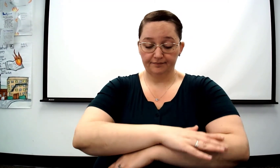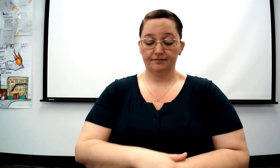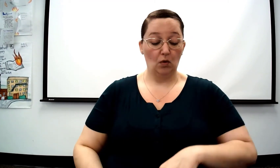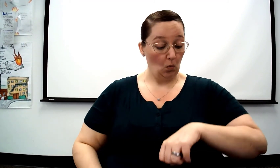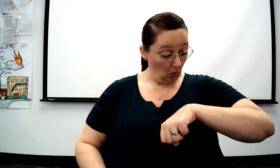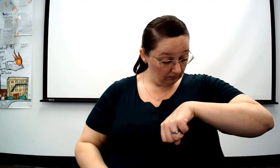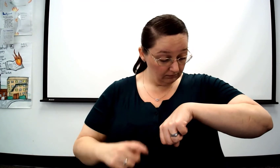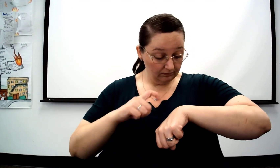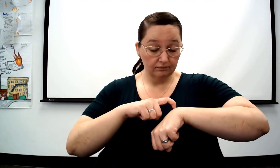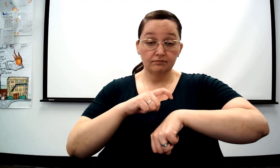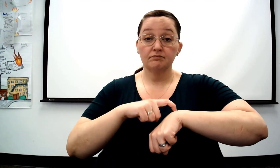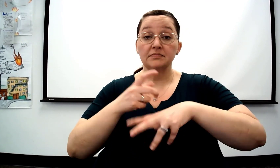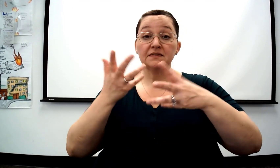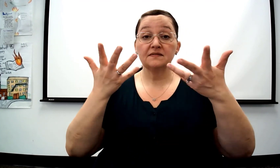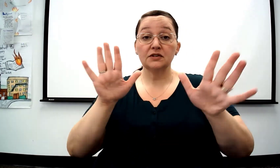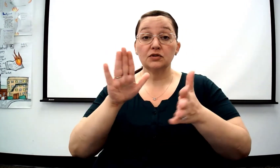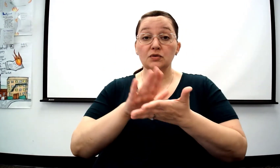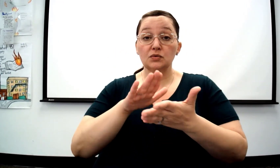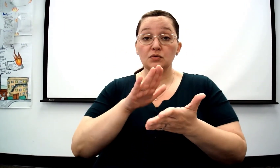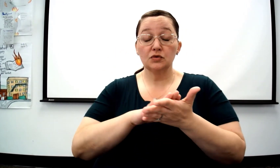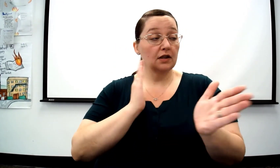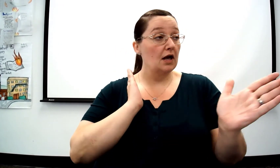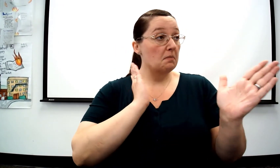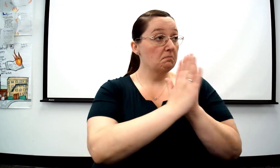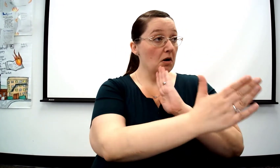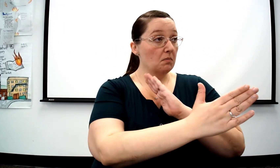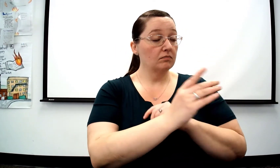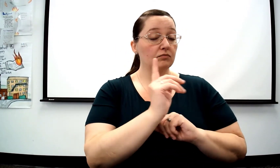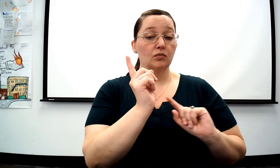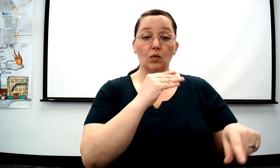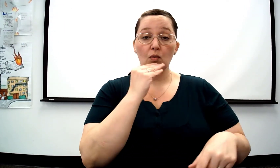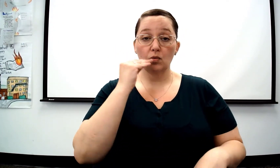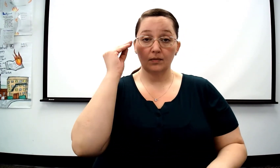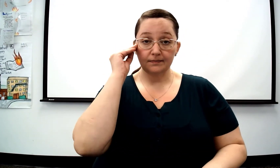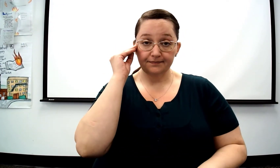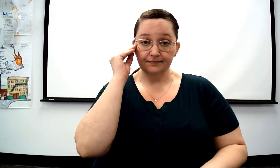So say I put it on my desk. Oh, it's time to head home.